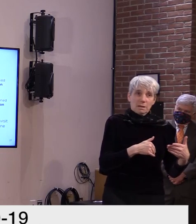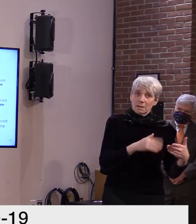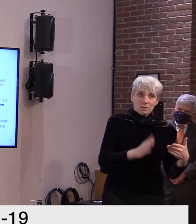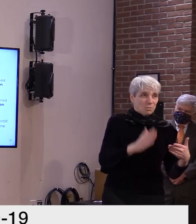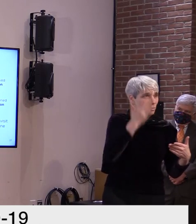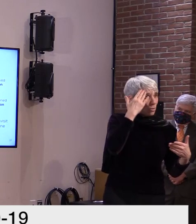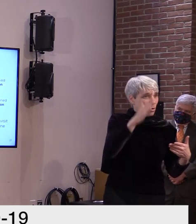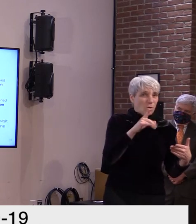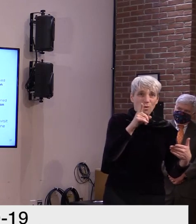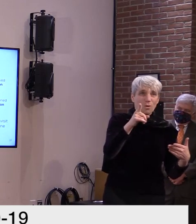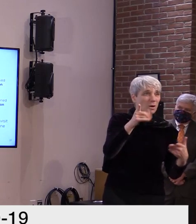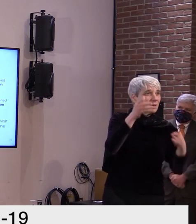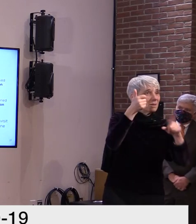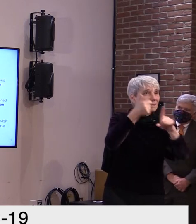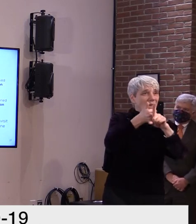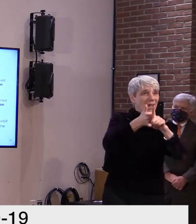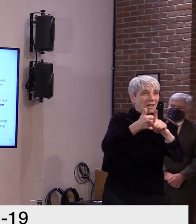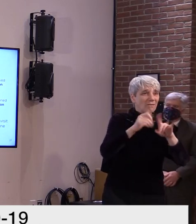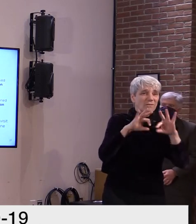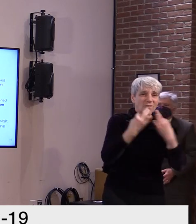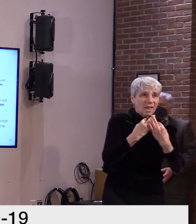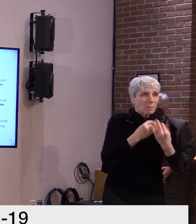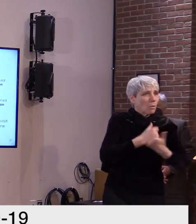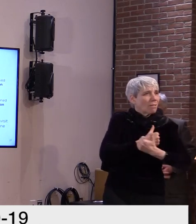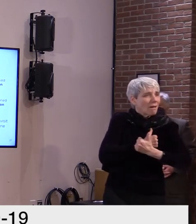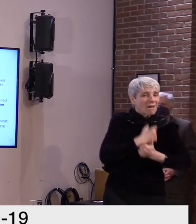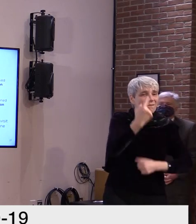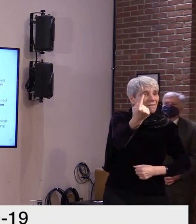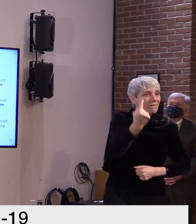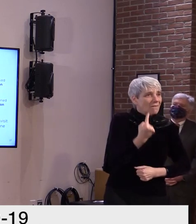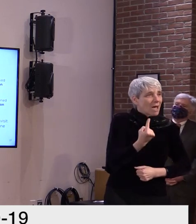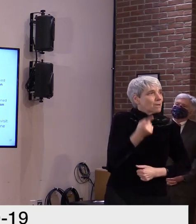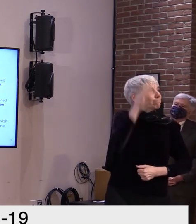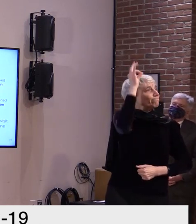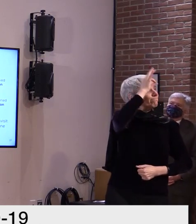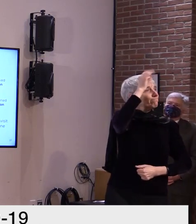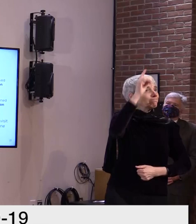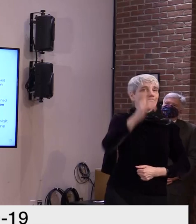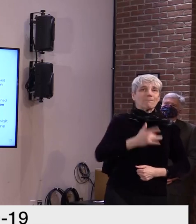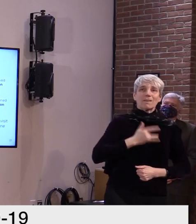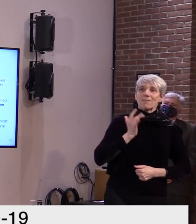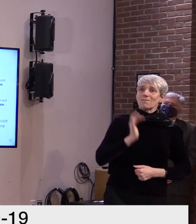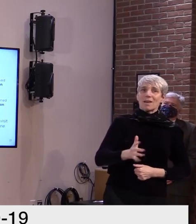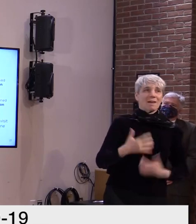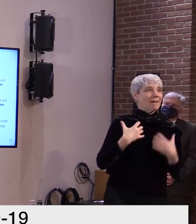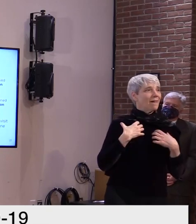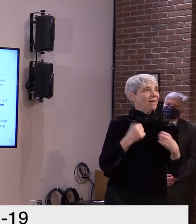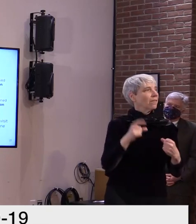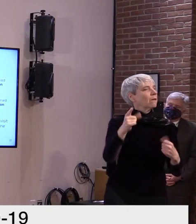visitors who unknowingly brought the virus into your home because